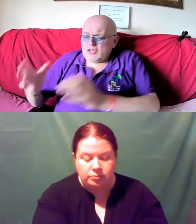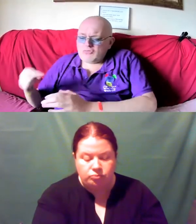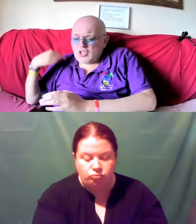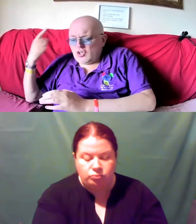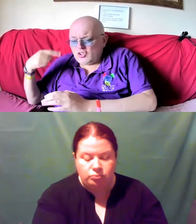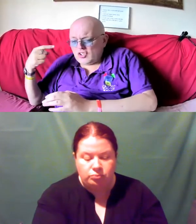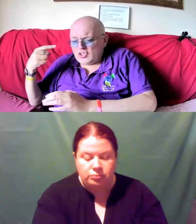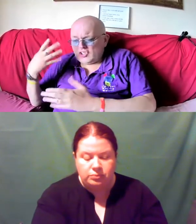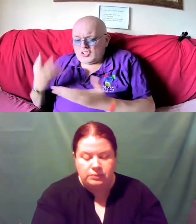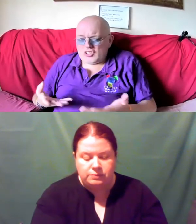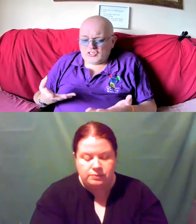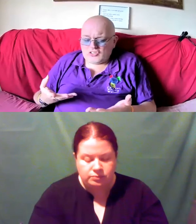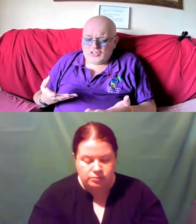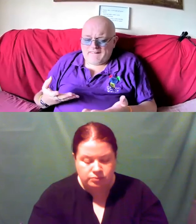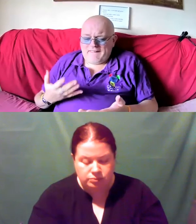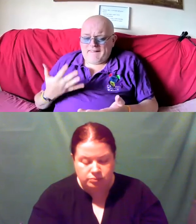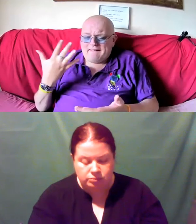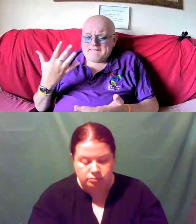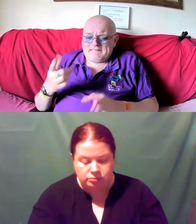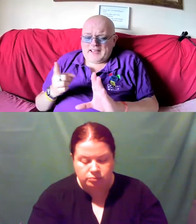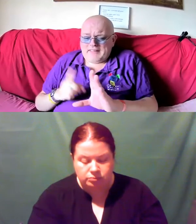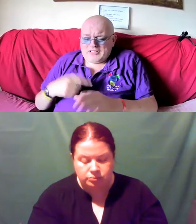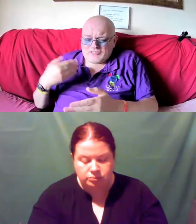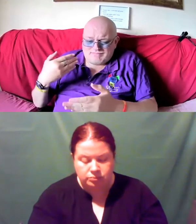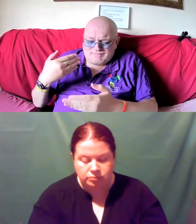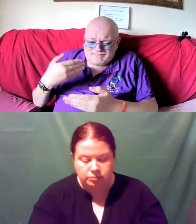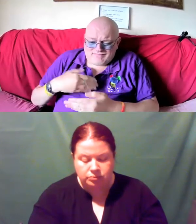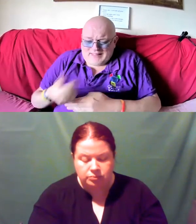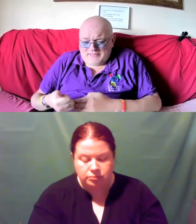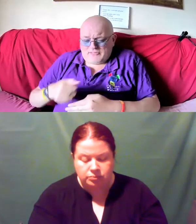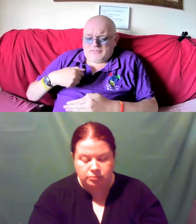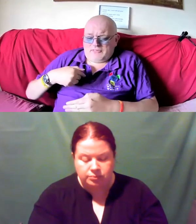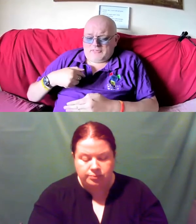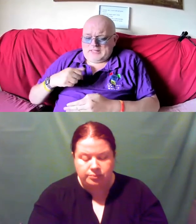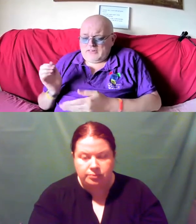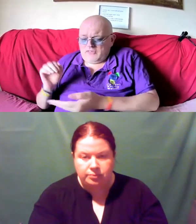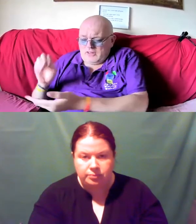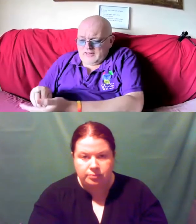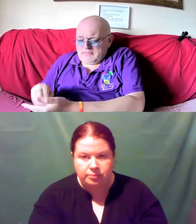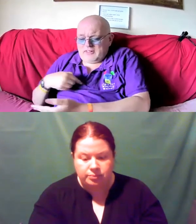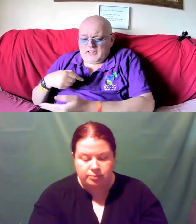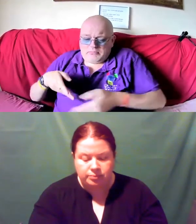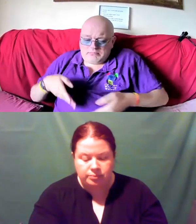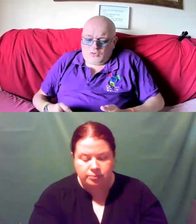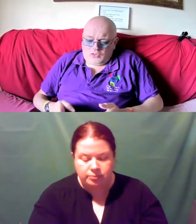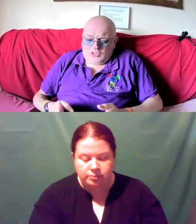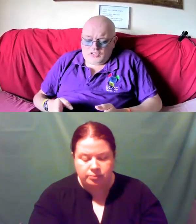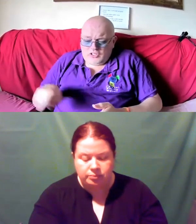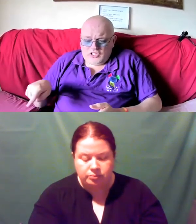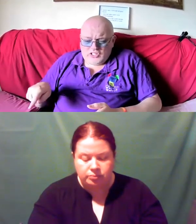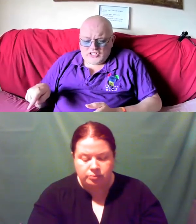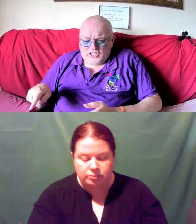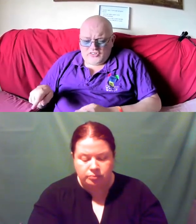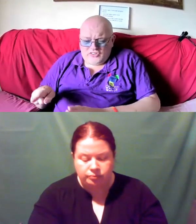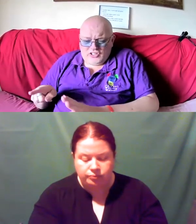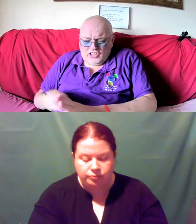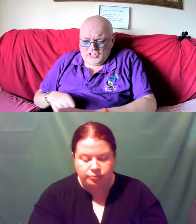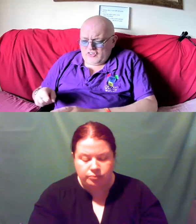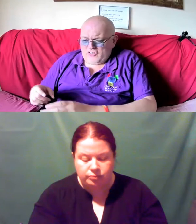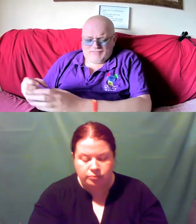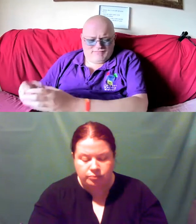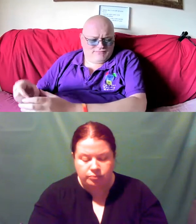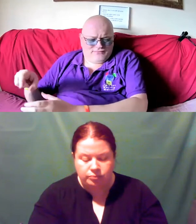So they were still relatively new in this country, bringing up a young family. So I didn't always